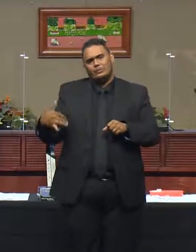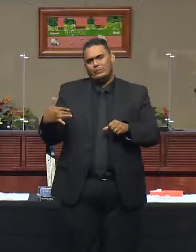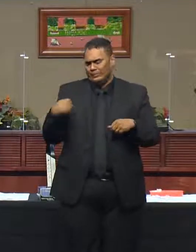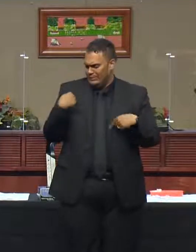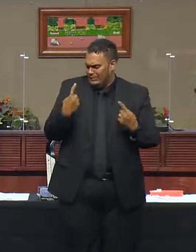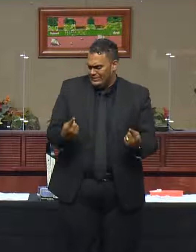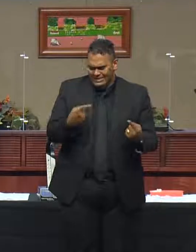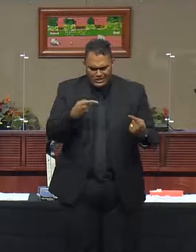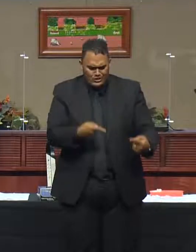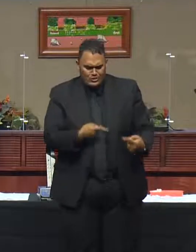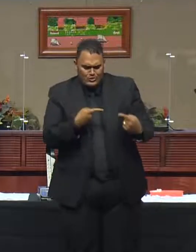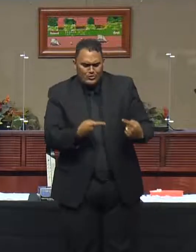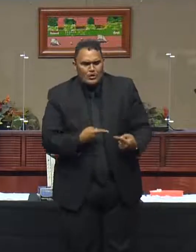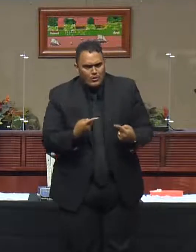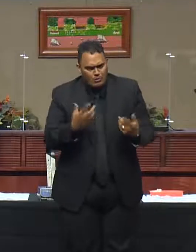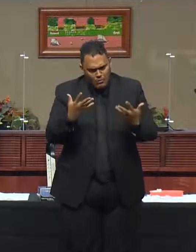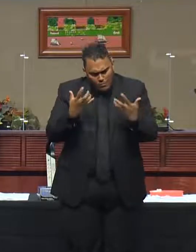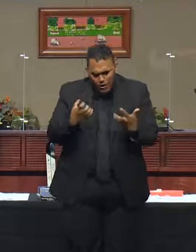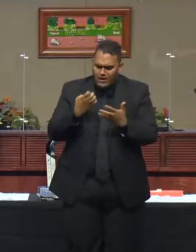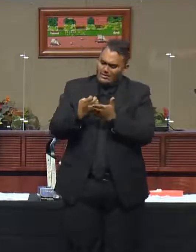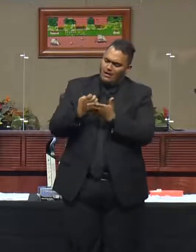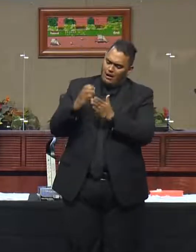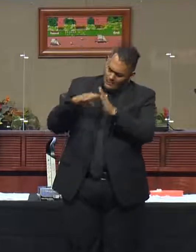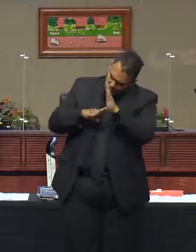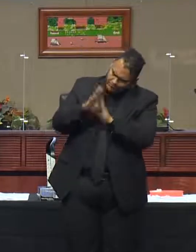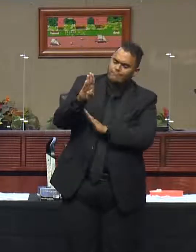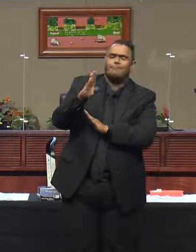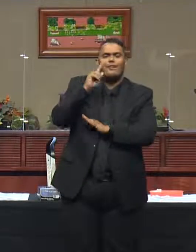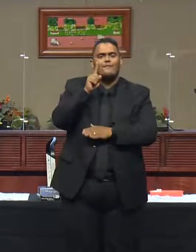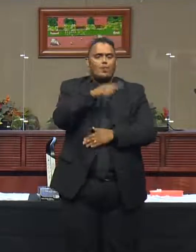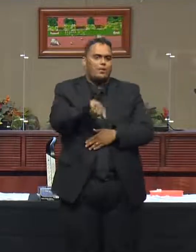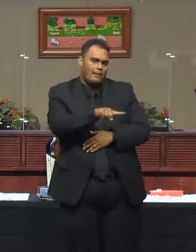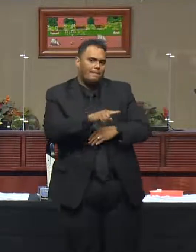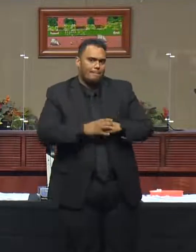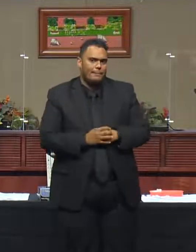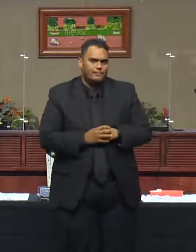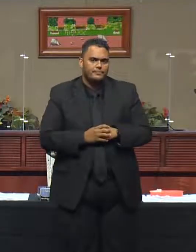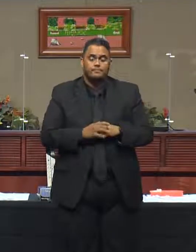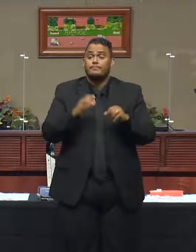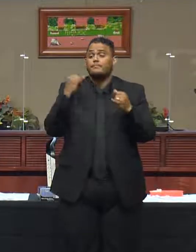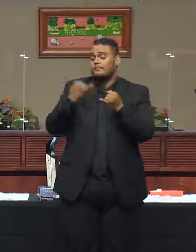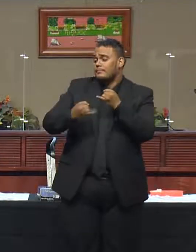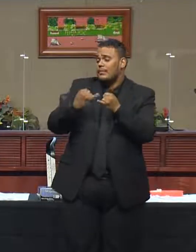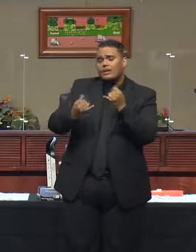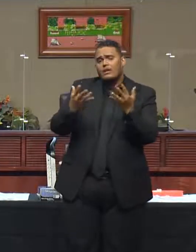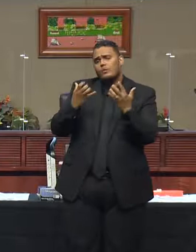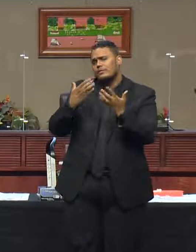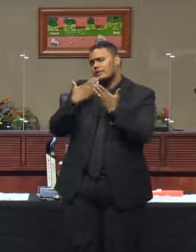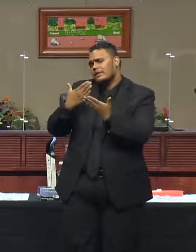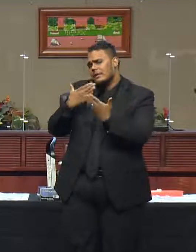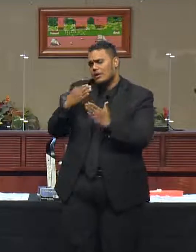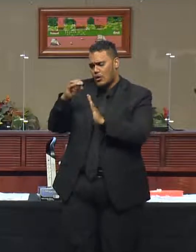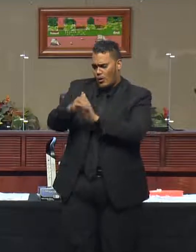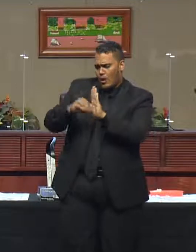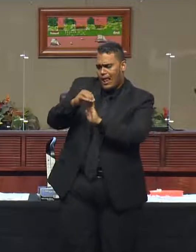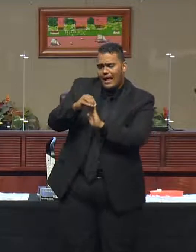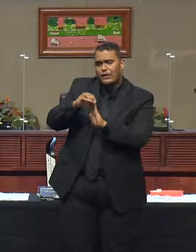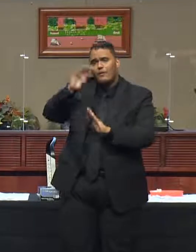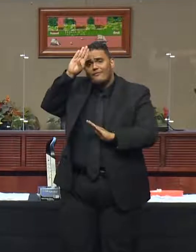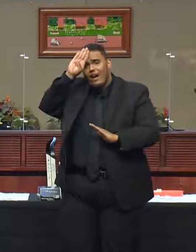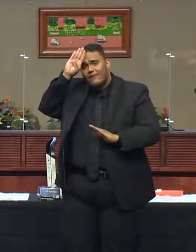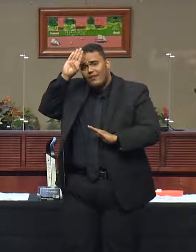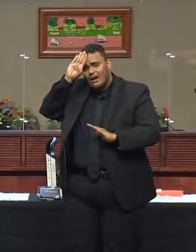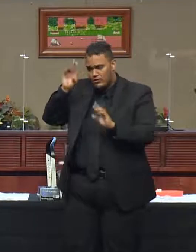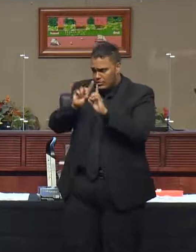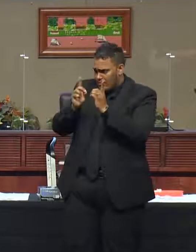viable moving forward. And then lastly, I want to thank and commend our Orlando firefighters and Dr. Pino and his Department